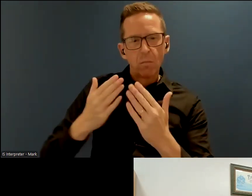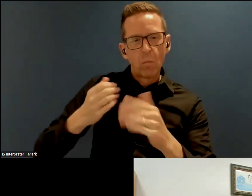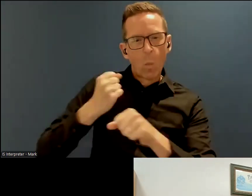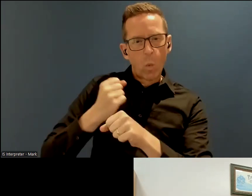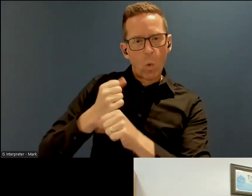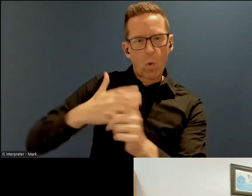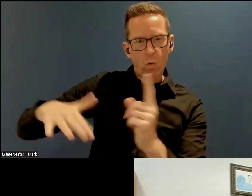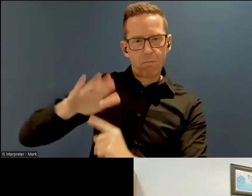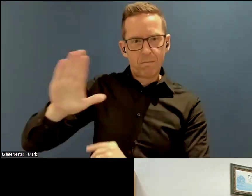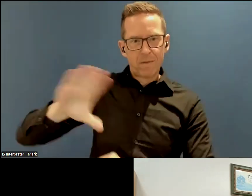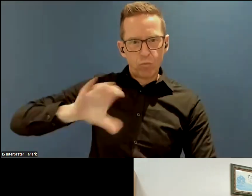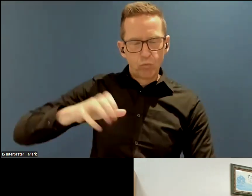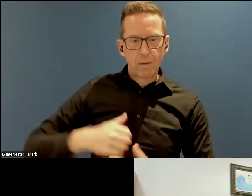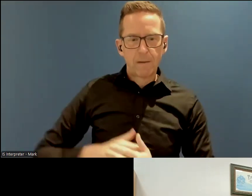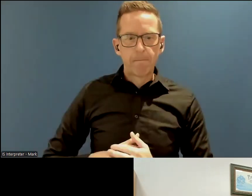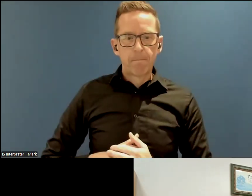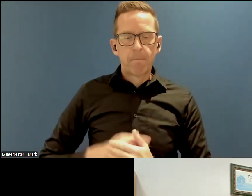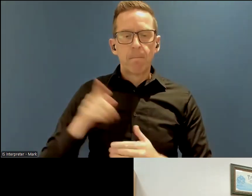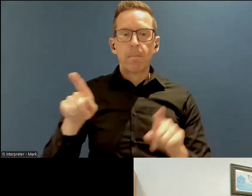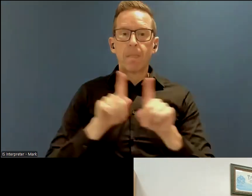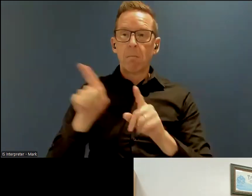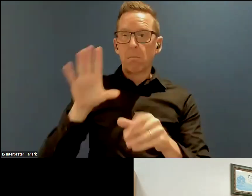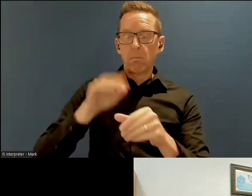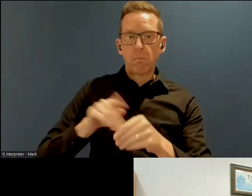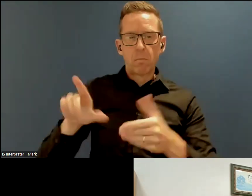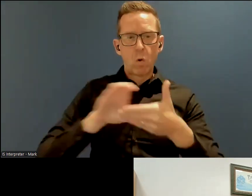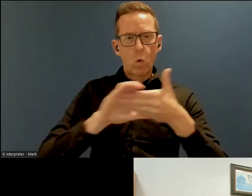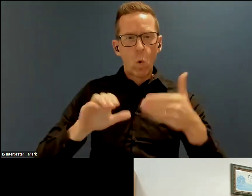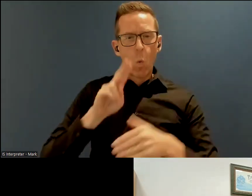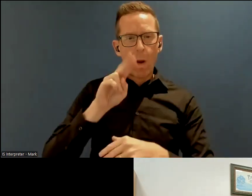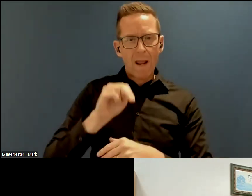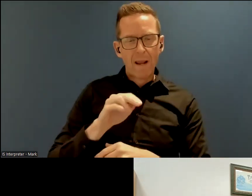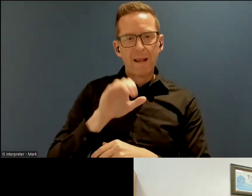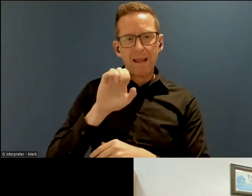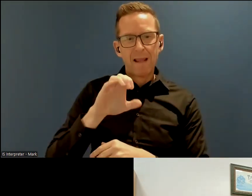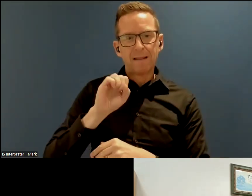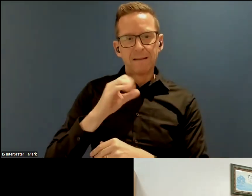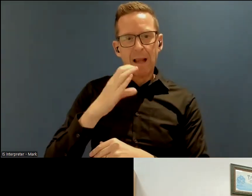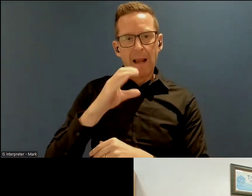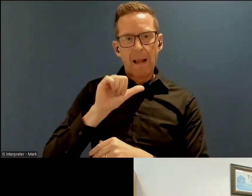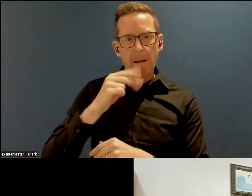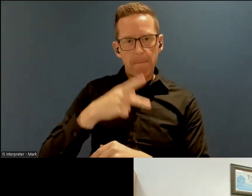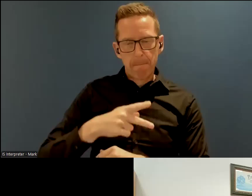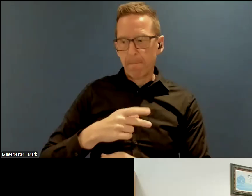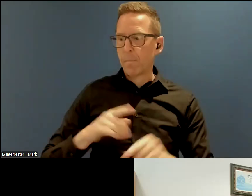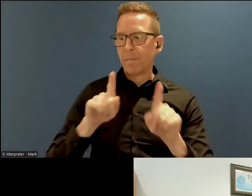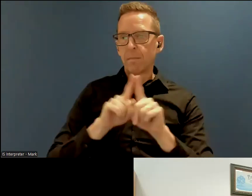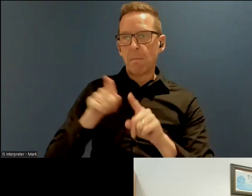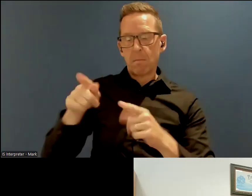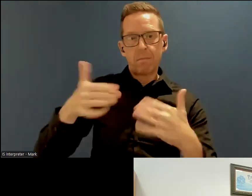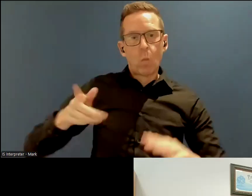Group on Disability at UNESCAP. He has notably filed a lawsuit to the Constitutional Court of Korea